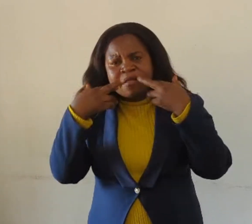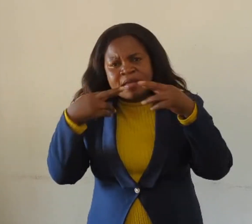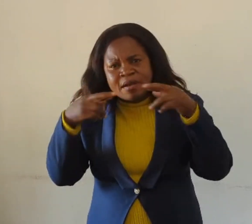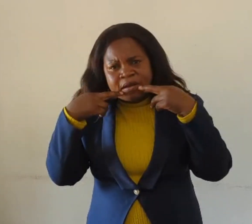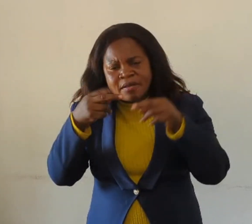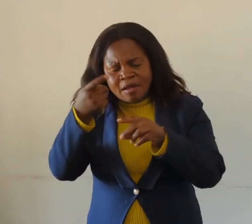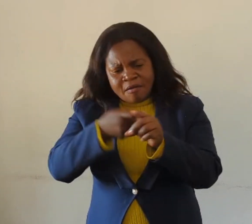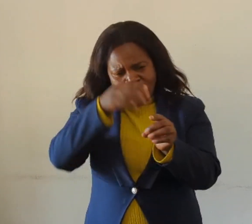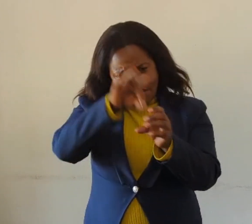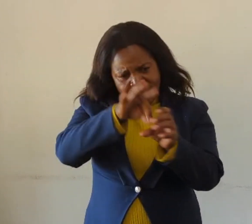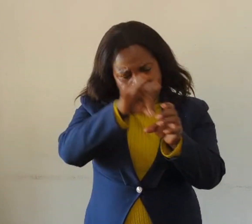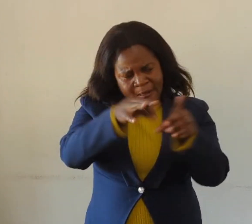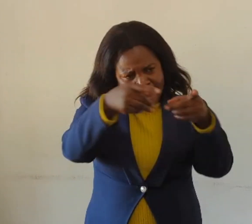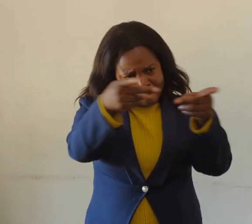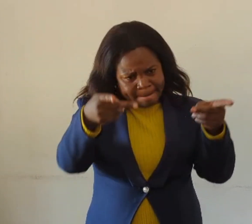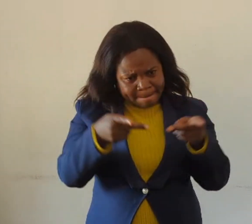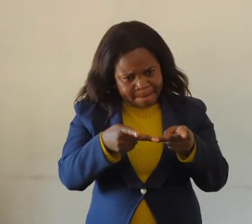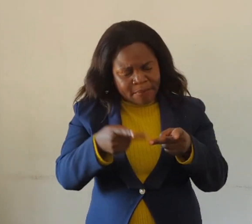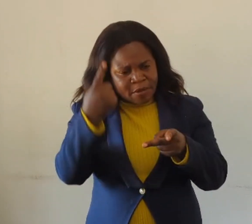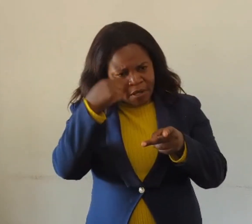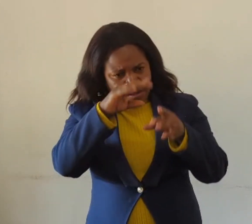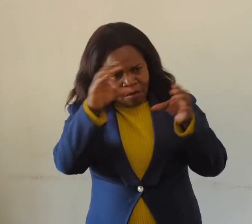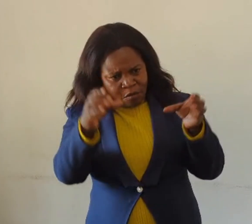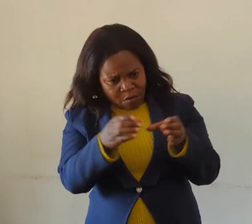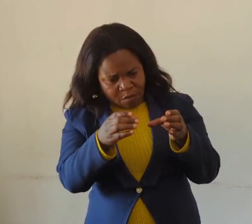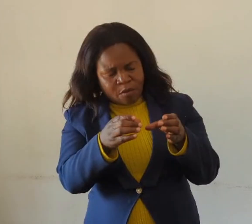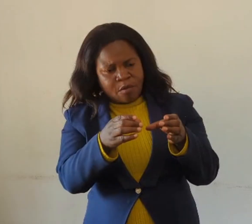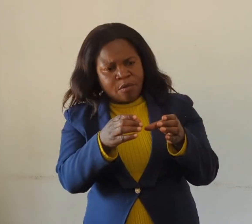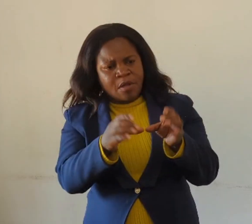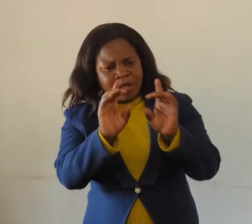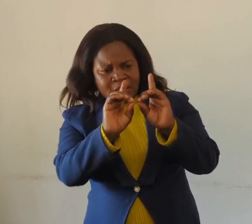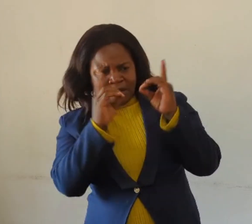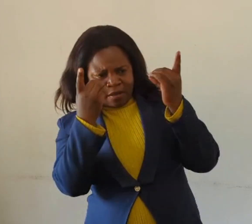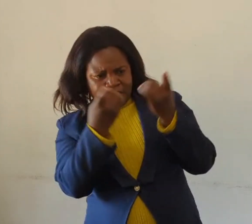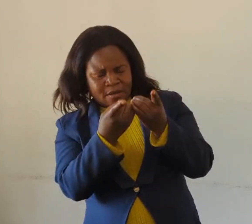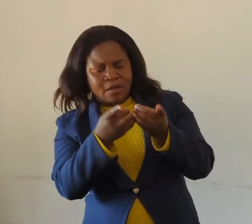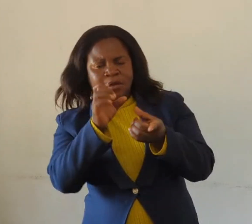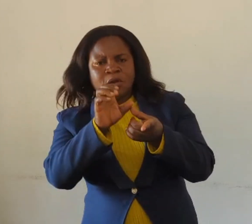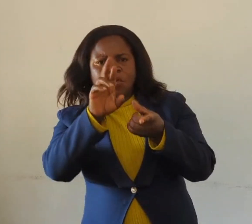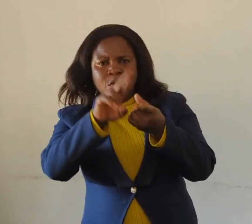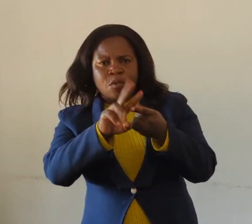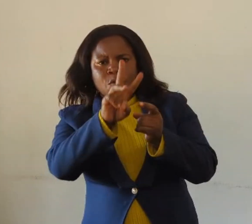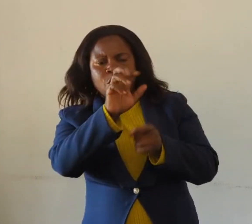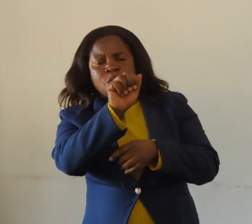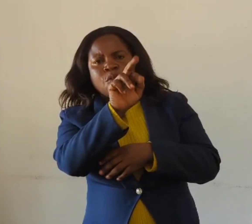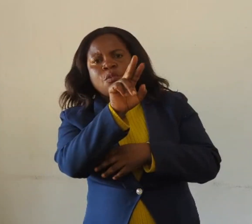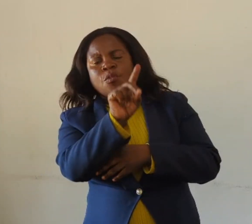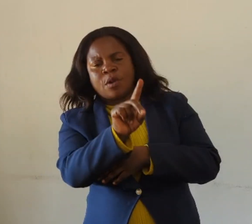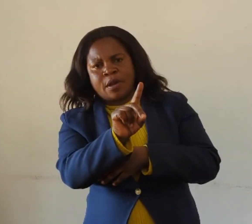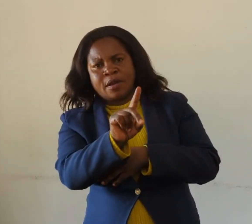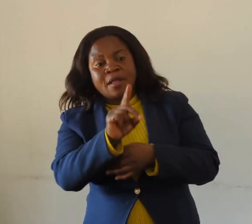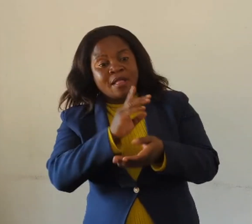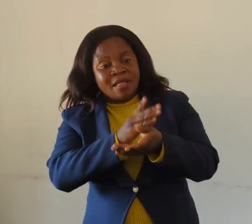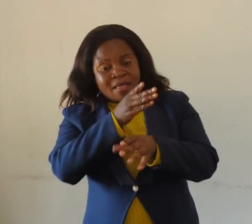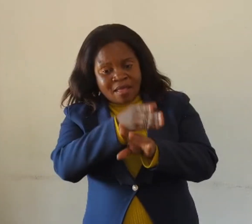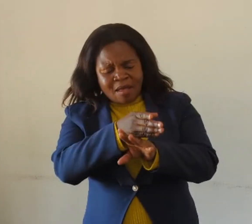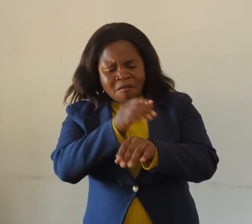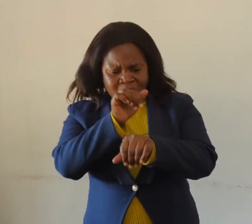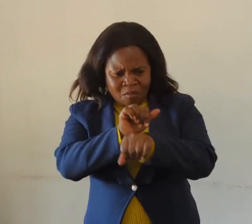polling station for the constituency, district, or ward, and then deal with the results in a